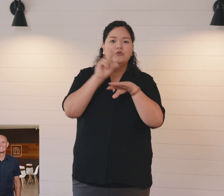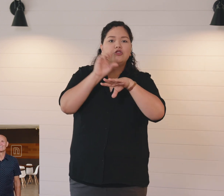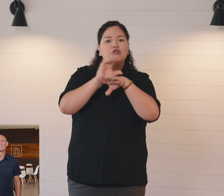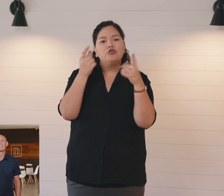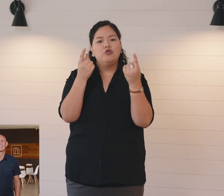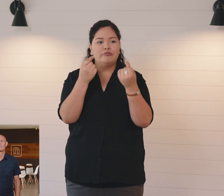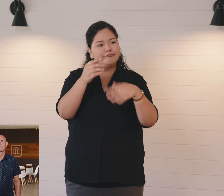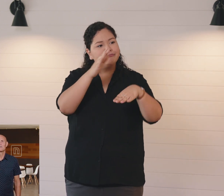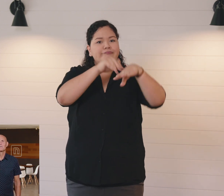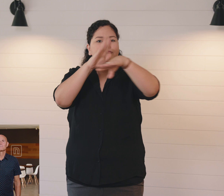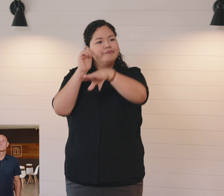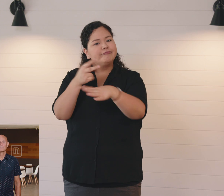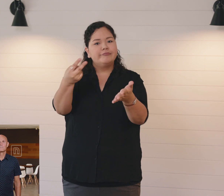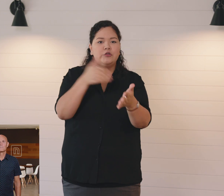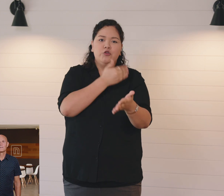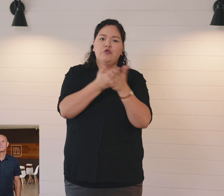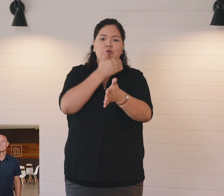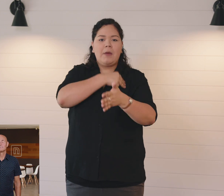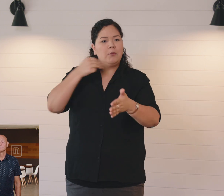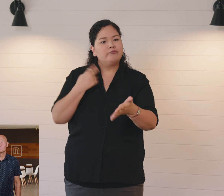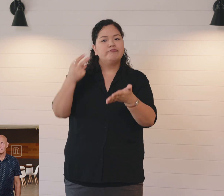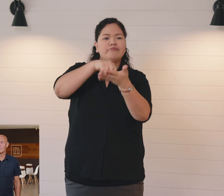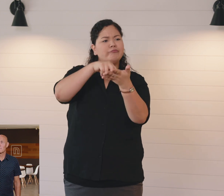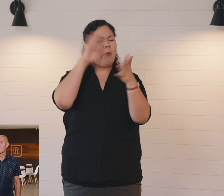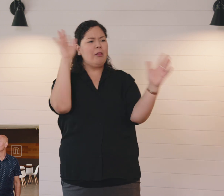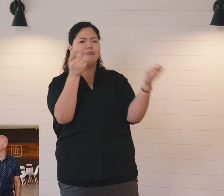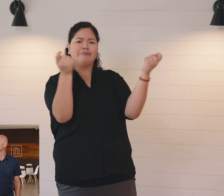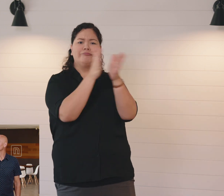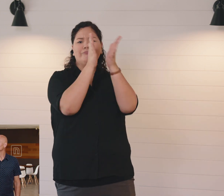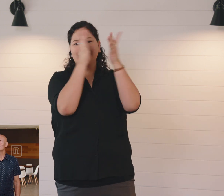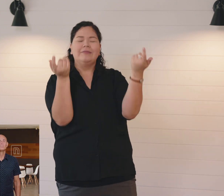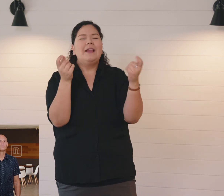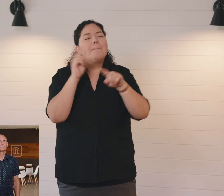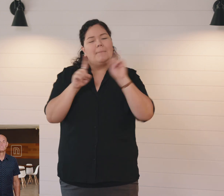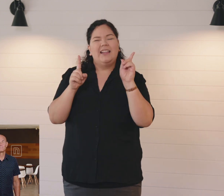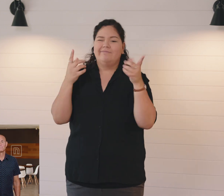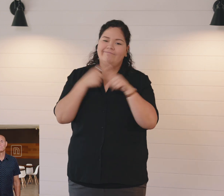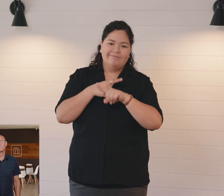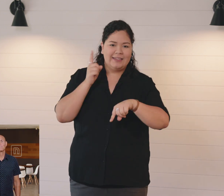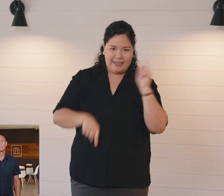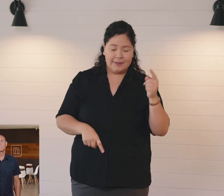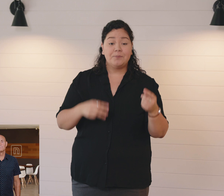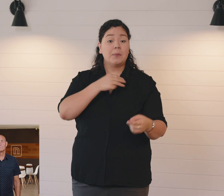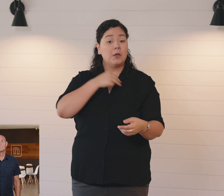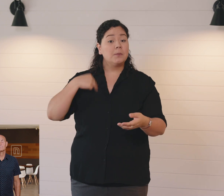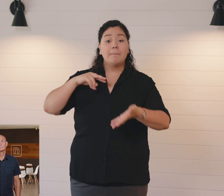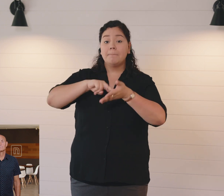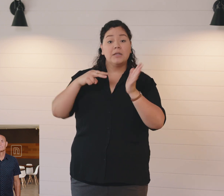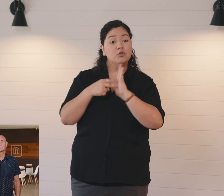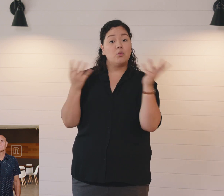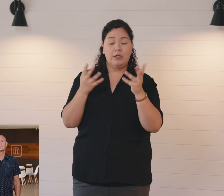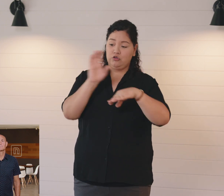and pray for you. But it's not a normal weekend here at Northview, so unfortunately we can't do that. Membership at Northview involves us as a